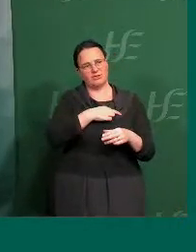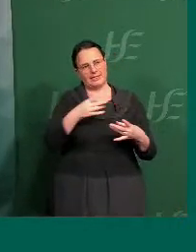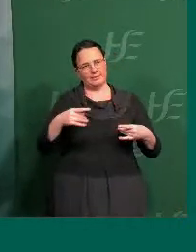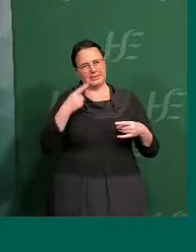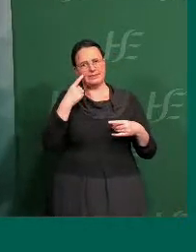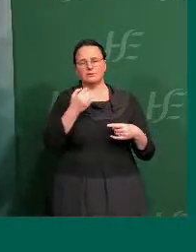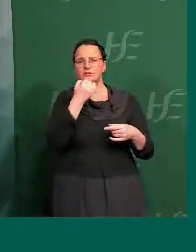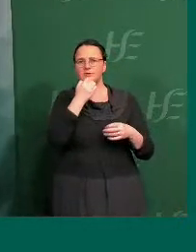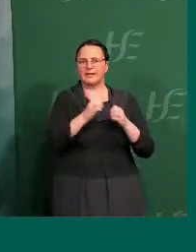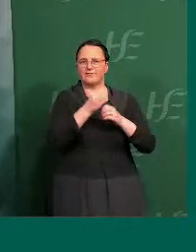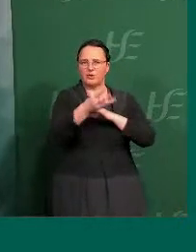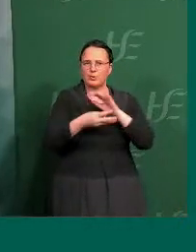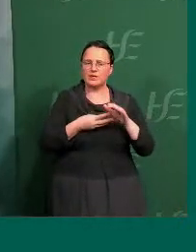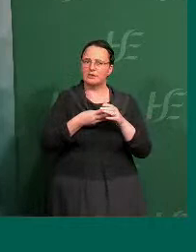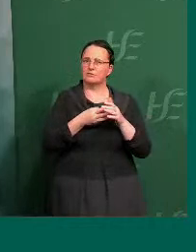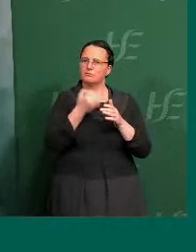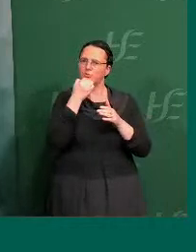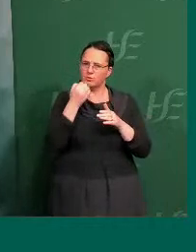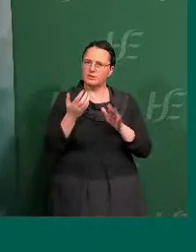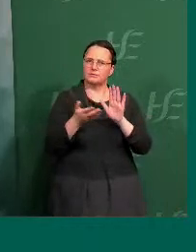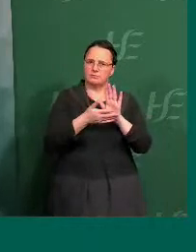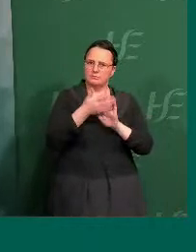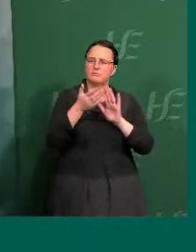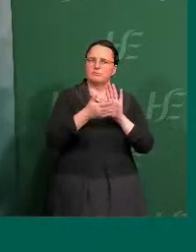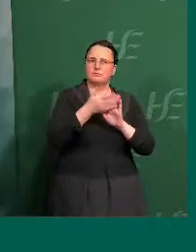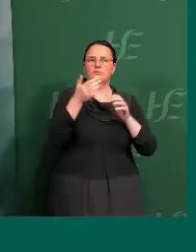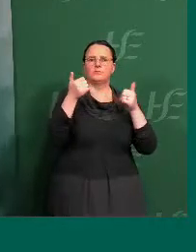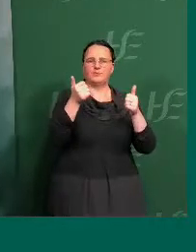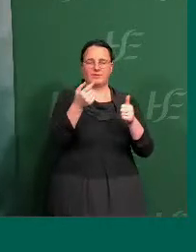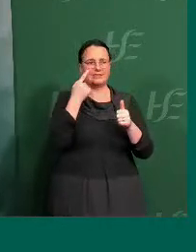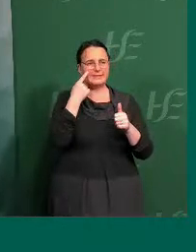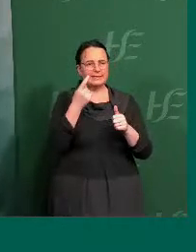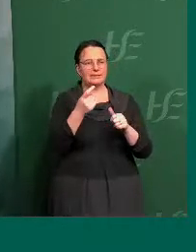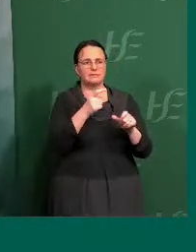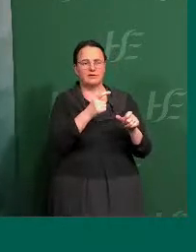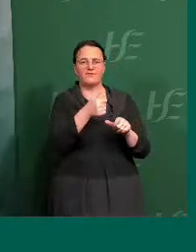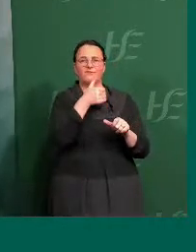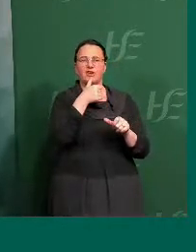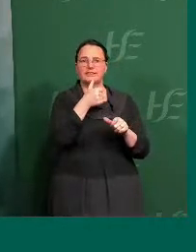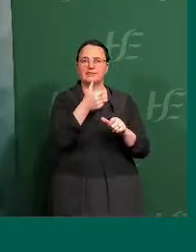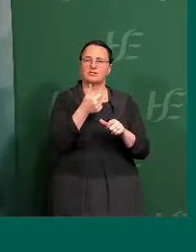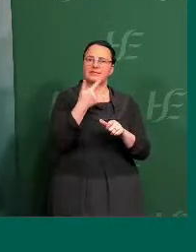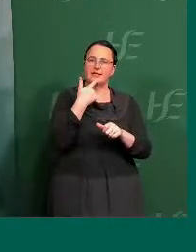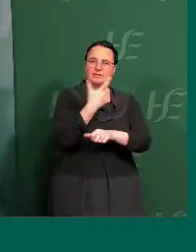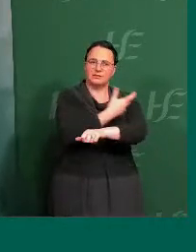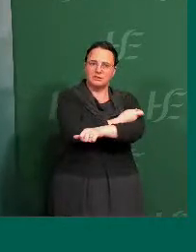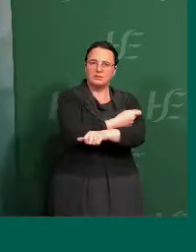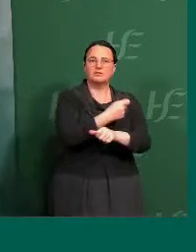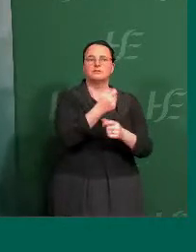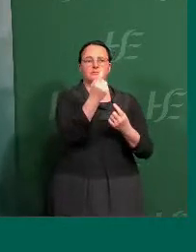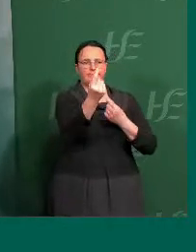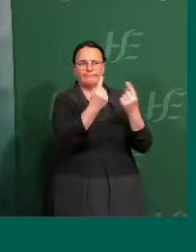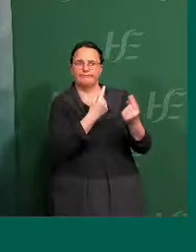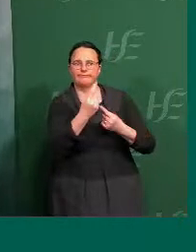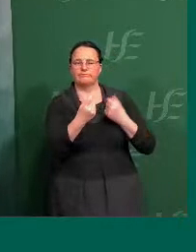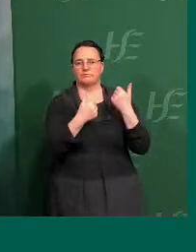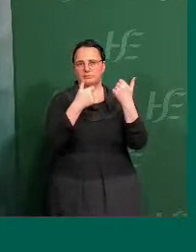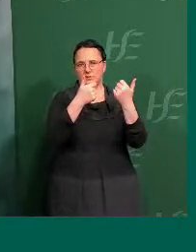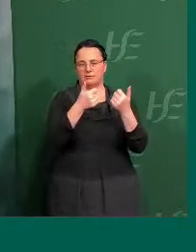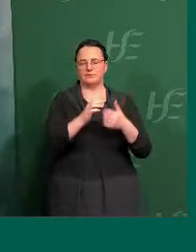those numbers week on week still continuing to see people coming forward for either their first dose or completing their second dose.